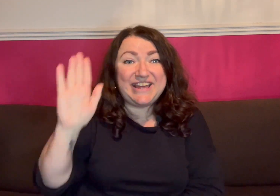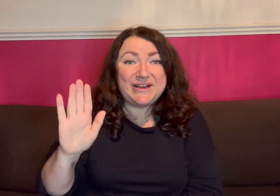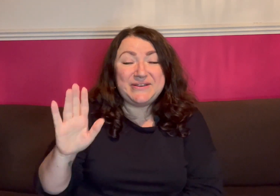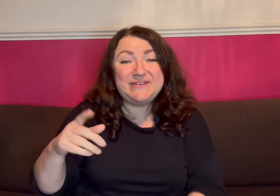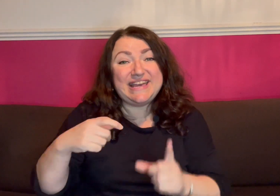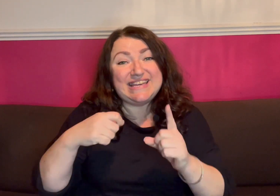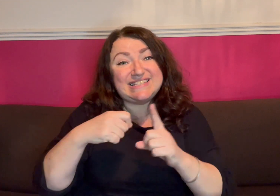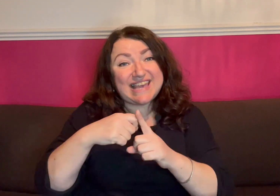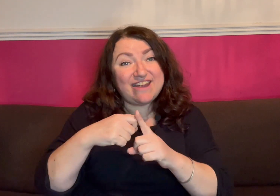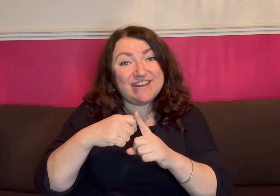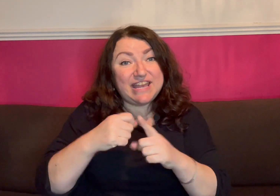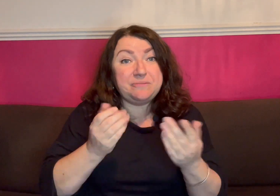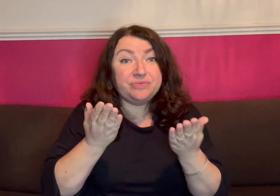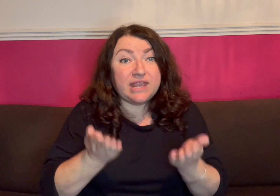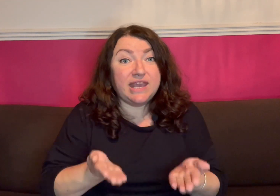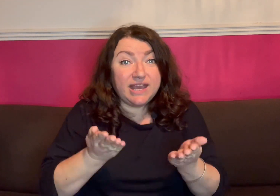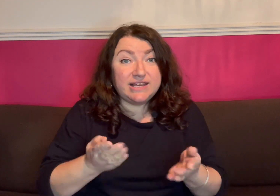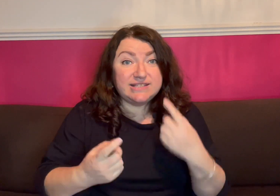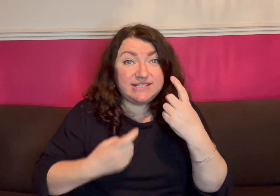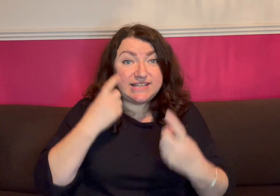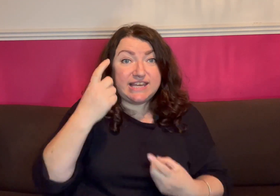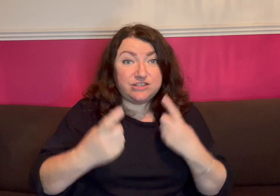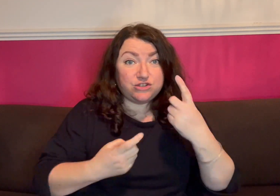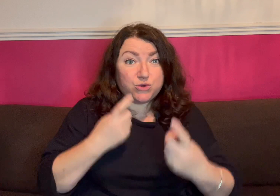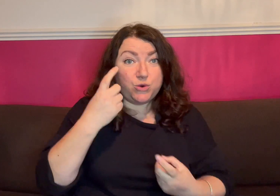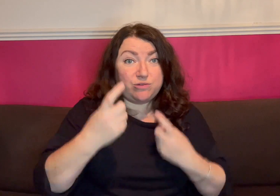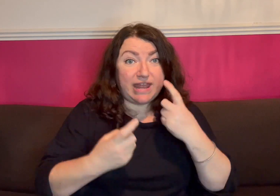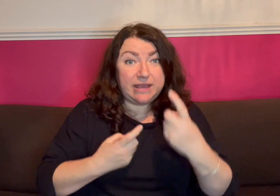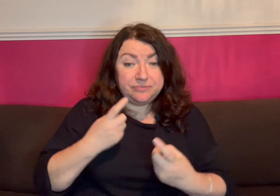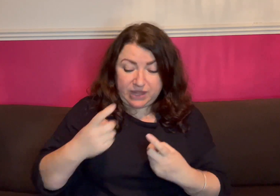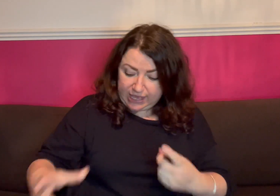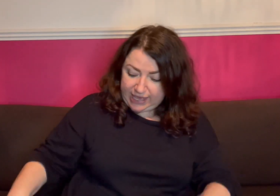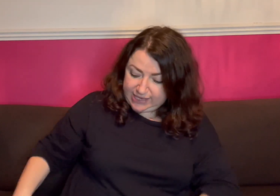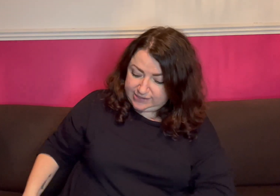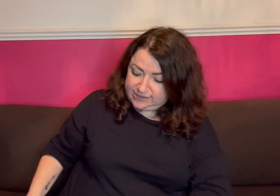Hello, it's Kerry. Today's story is